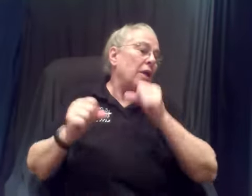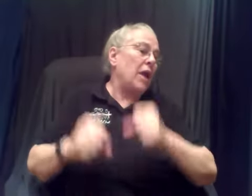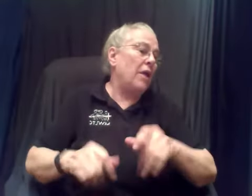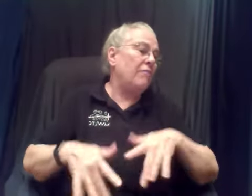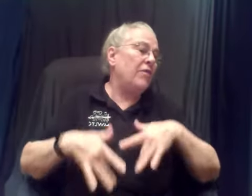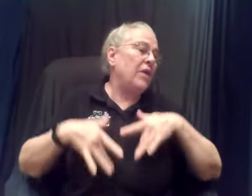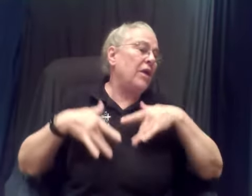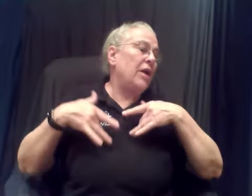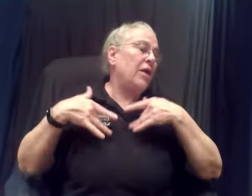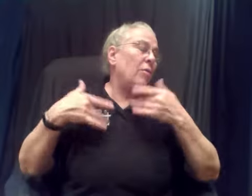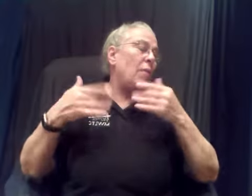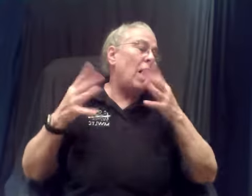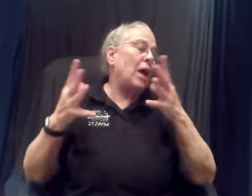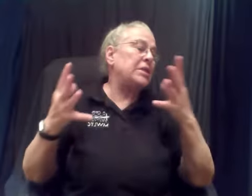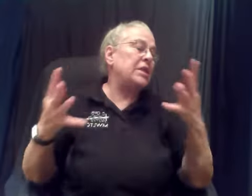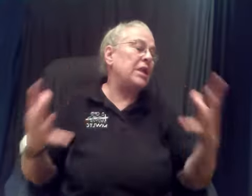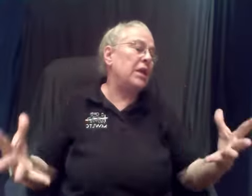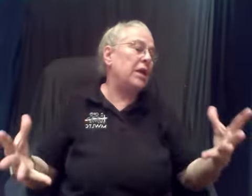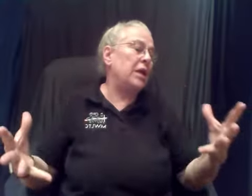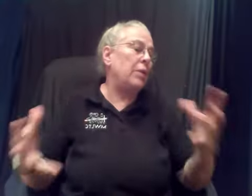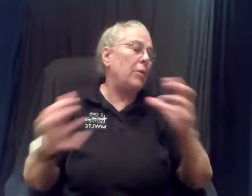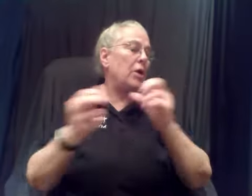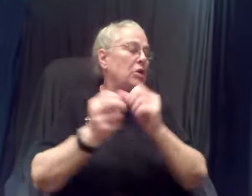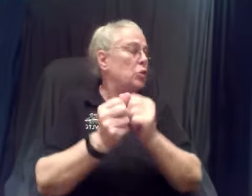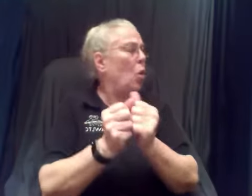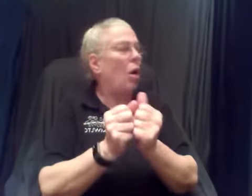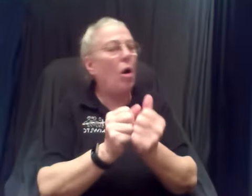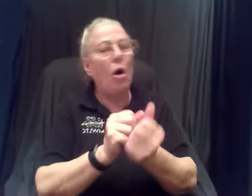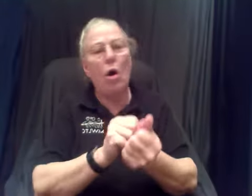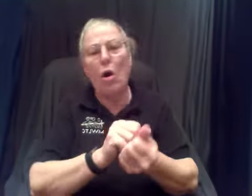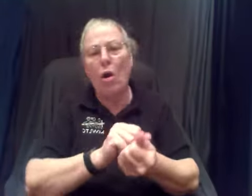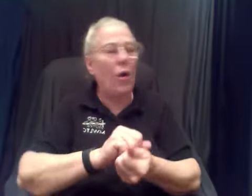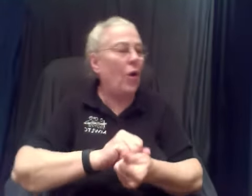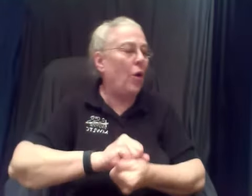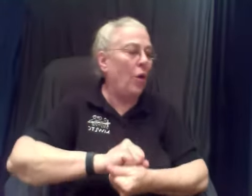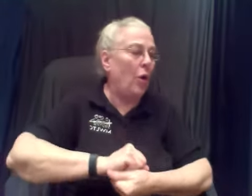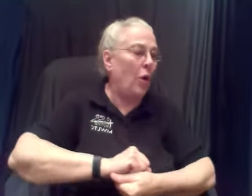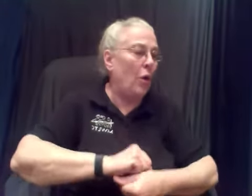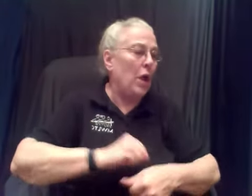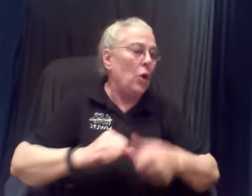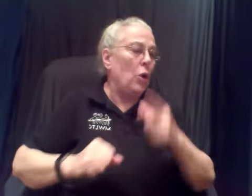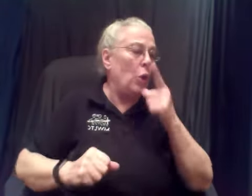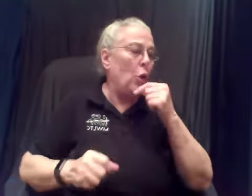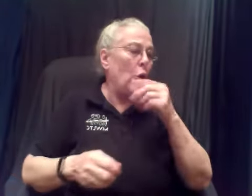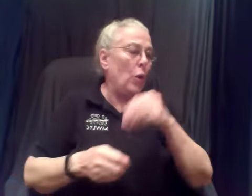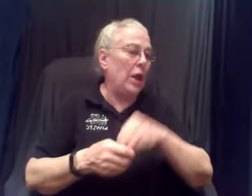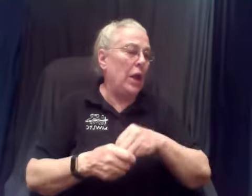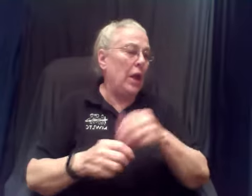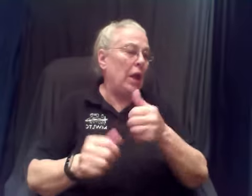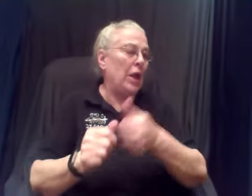can feel my deepest woe, who in